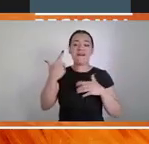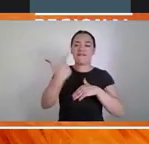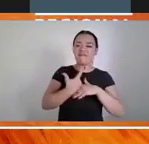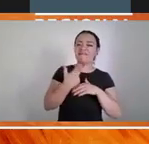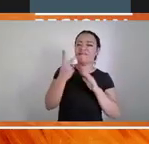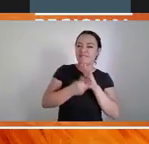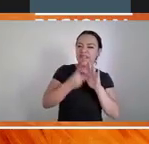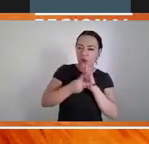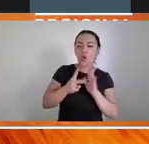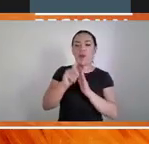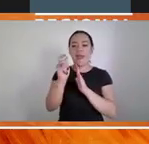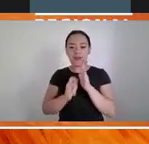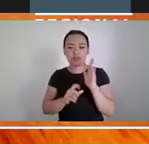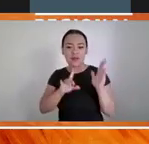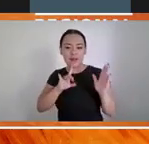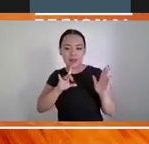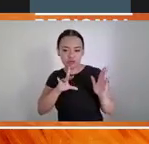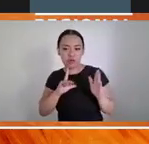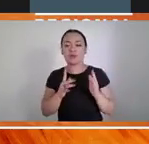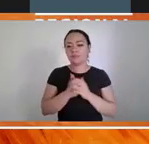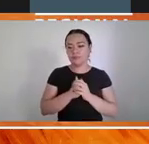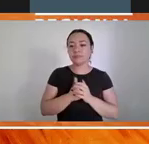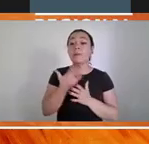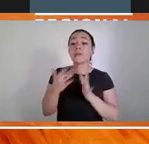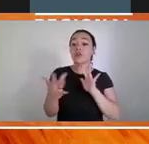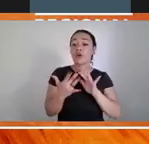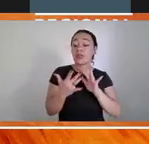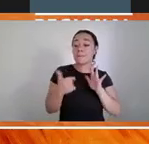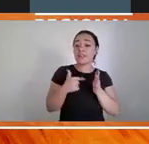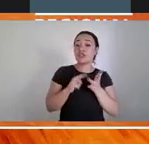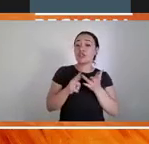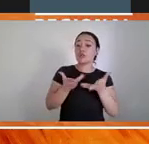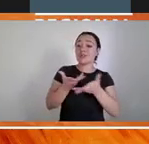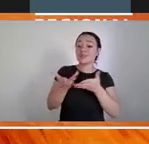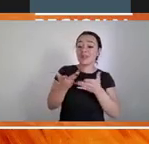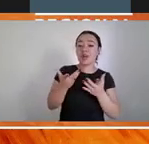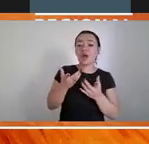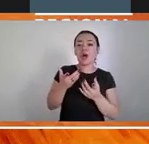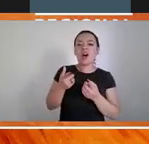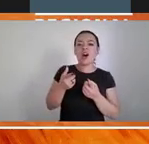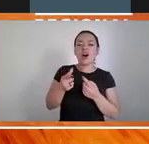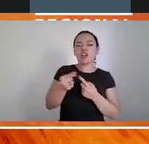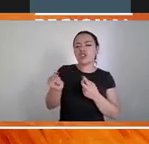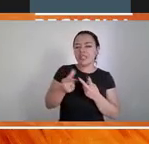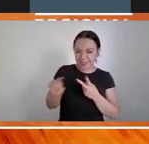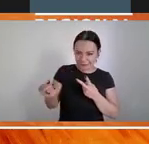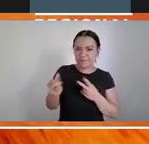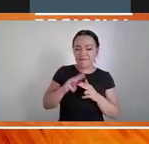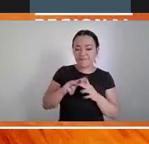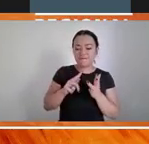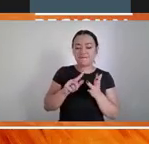handwritten formats. Please contact me to discuss alternative submission formats if this is something that you're going to